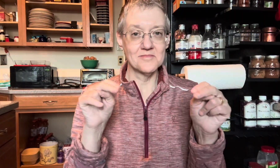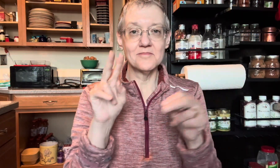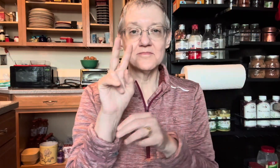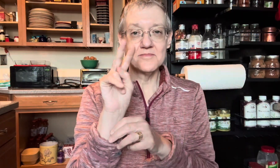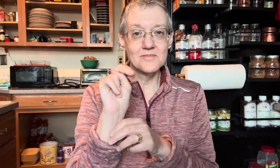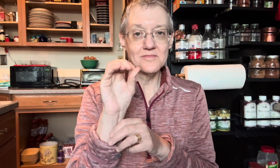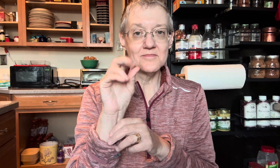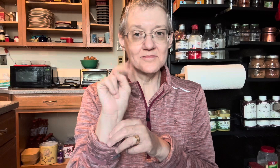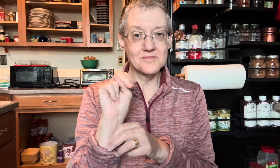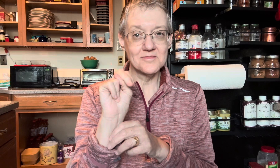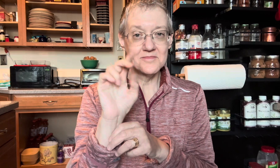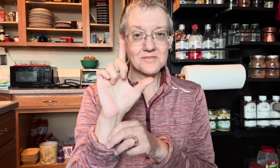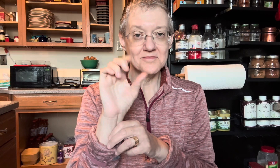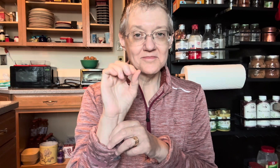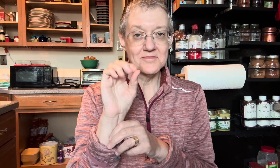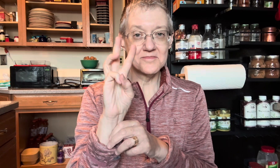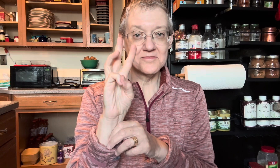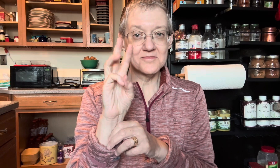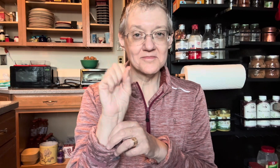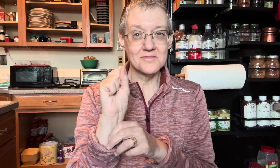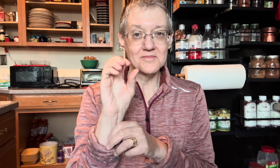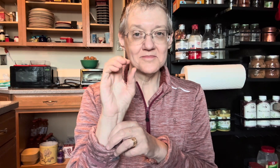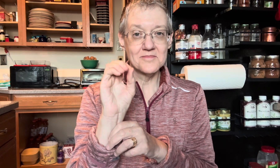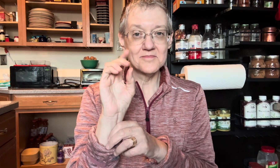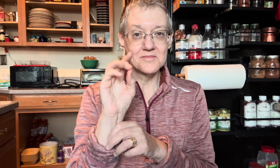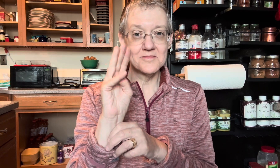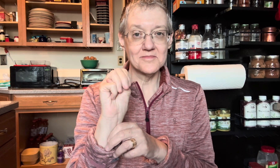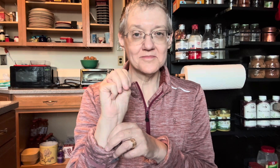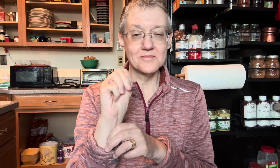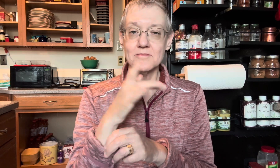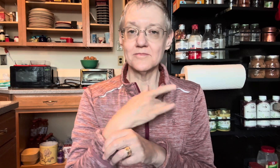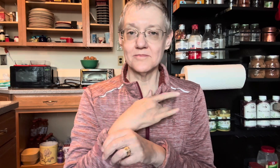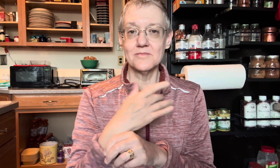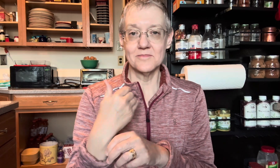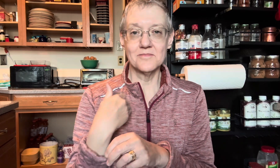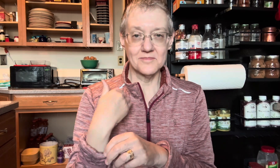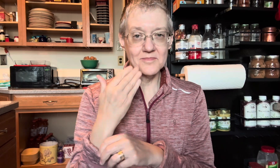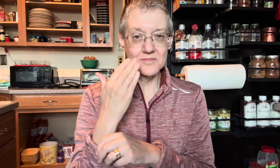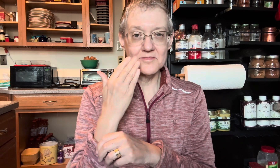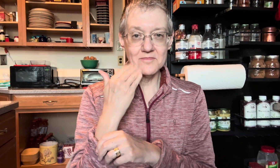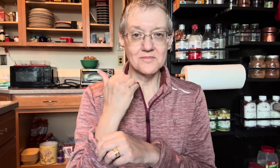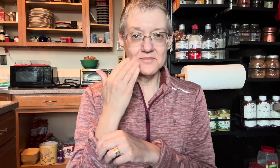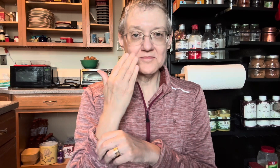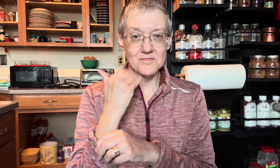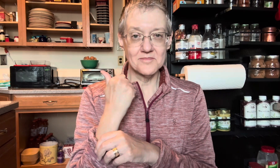Your normal average bacon, non-low sodium, will have sugar in it.